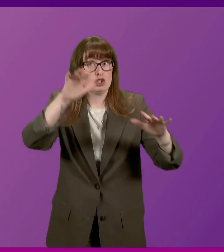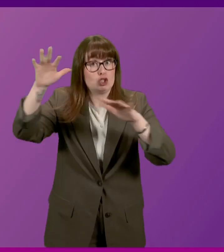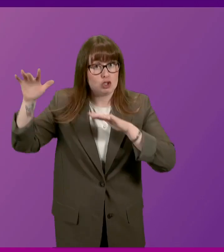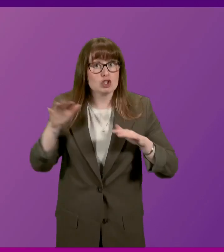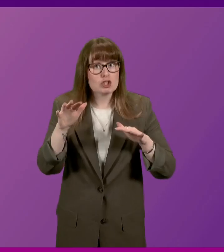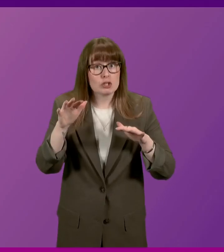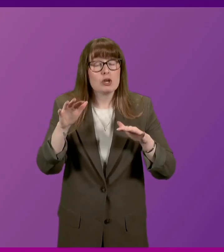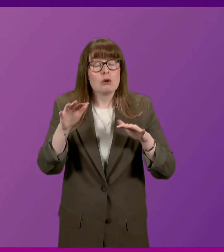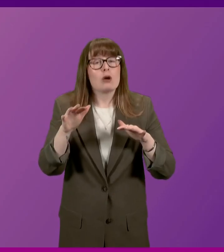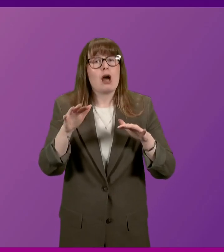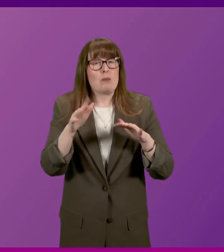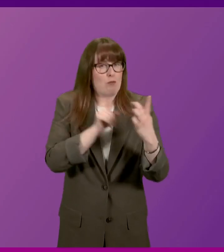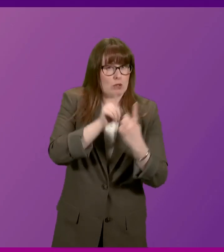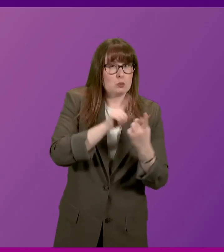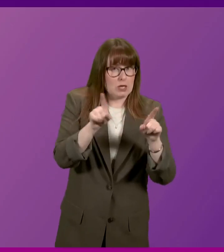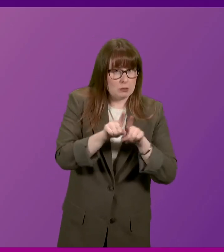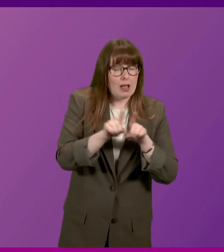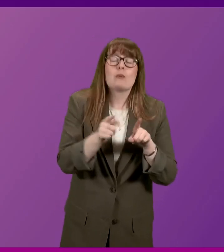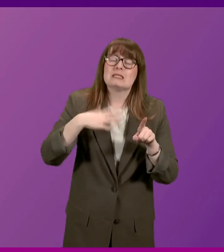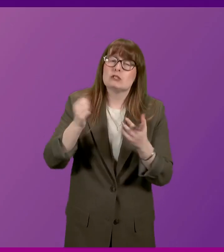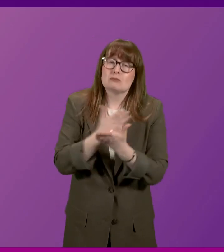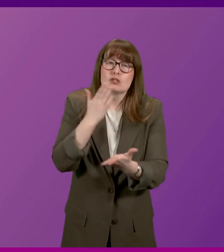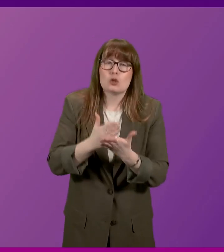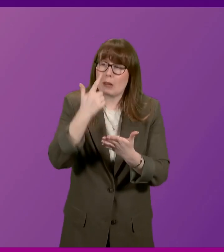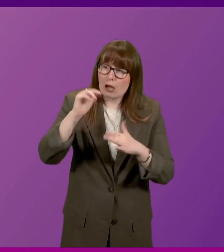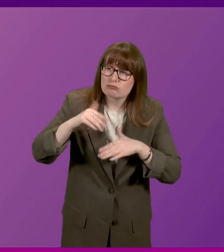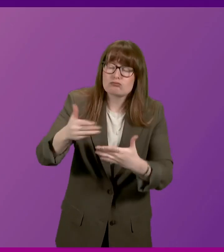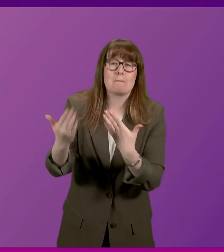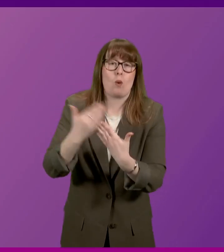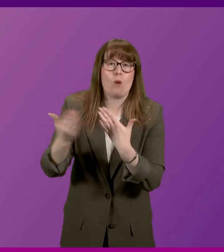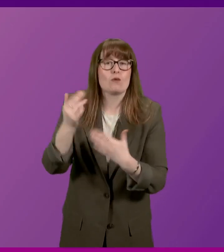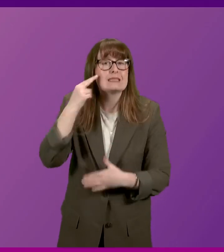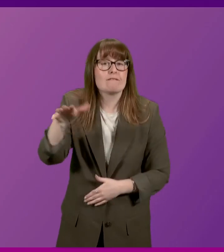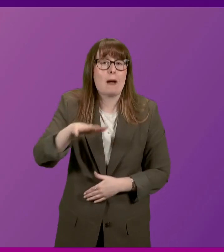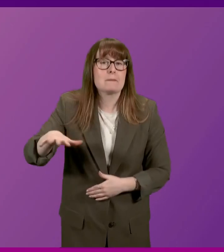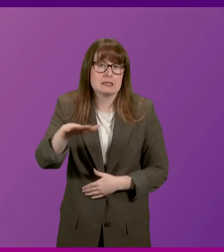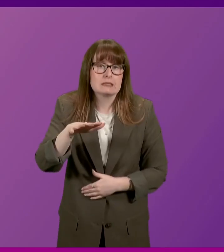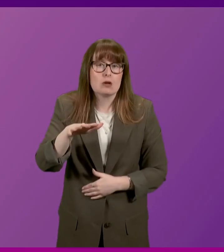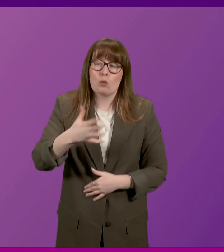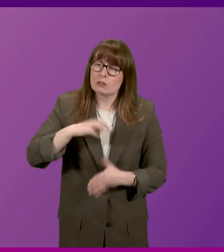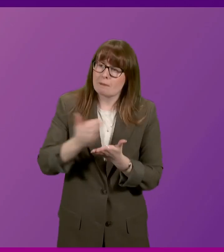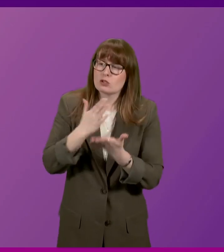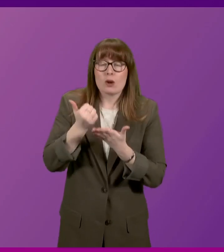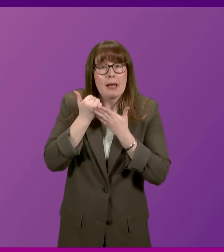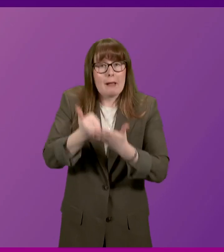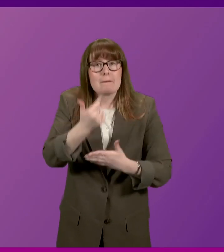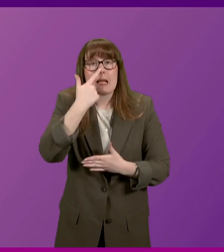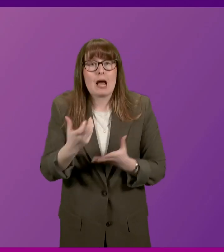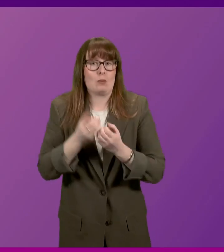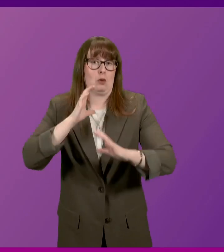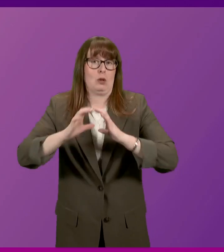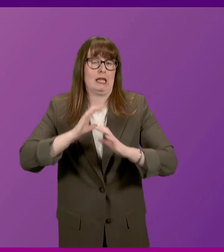programmes and one-to-one, and we need to be able to supply that to deaf families and help them to improve their